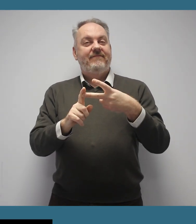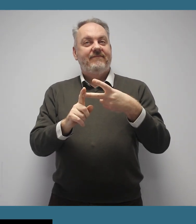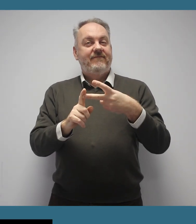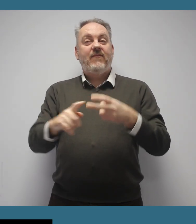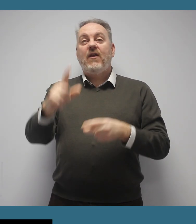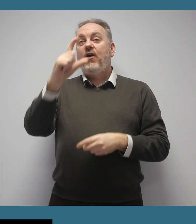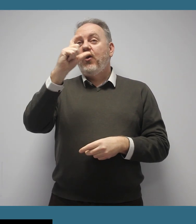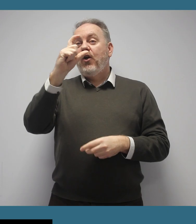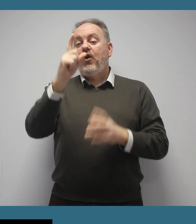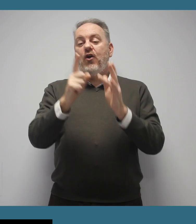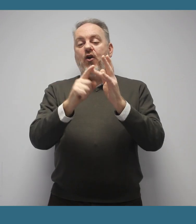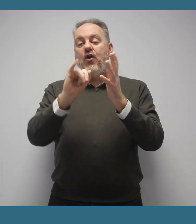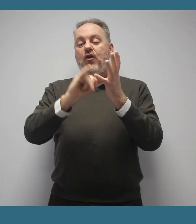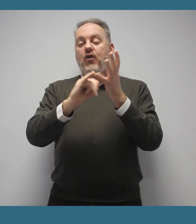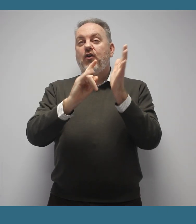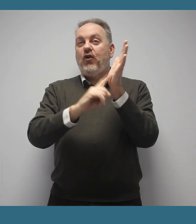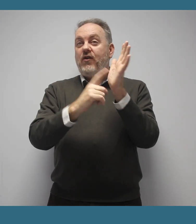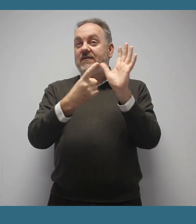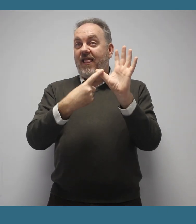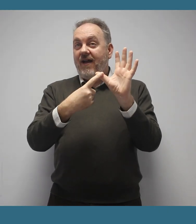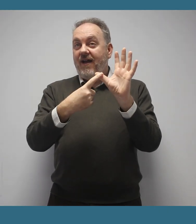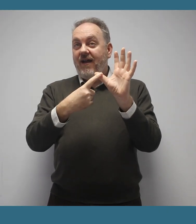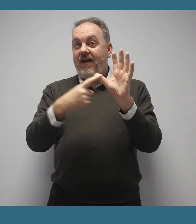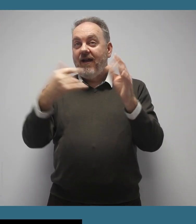we got a COSLA award.